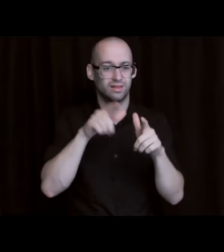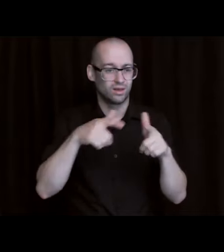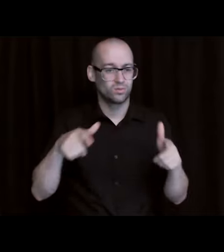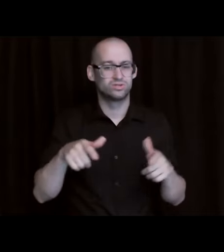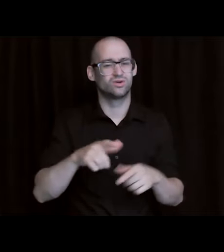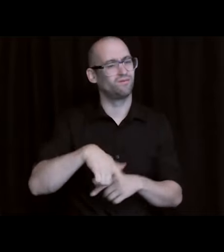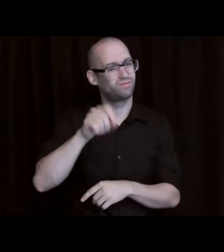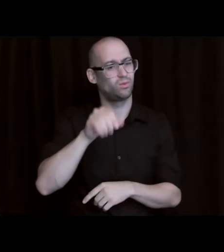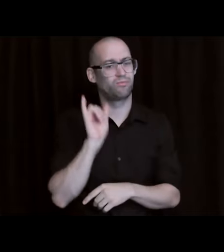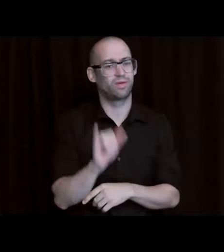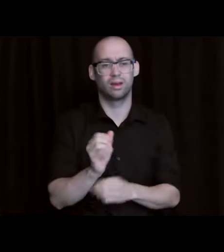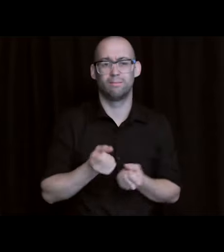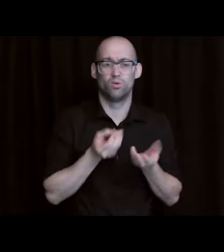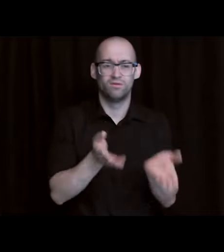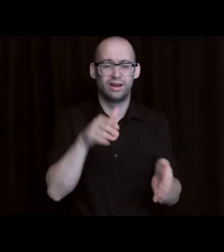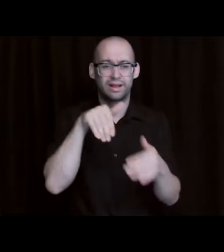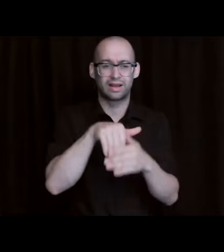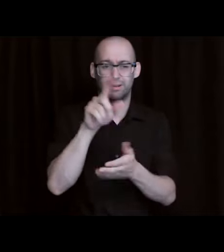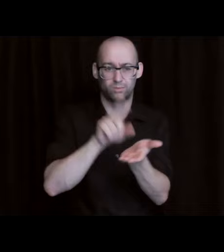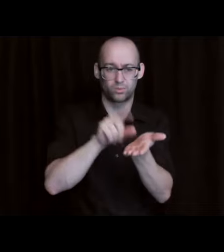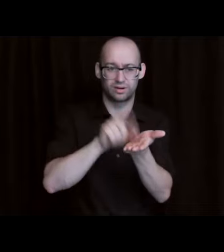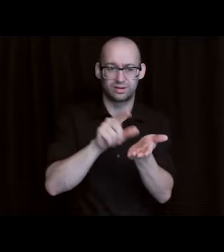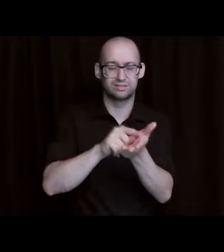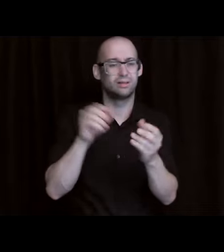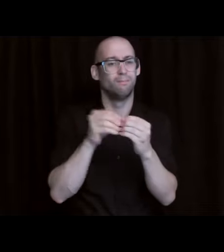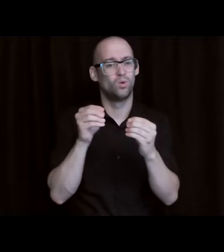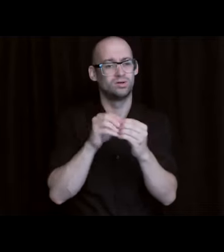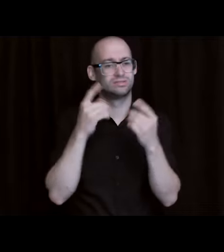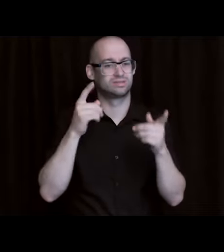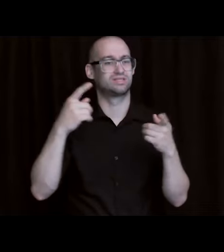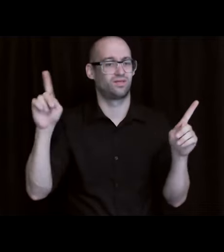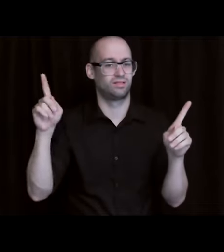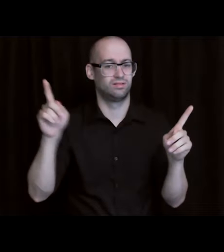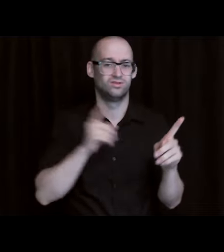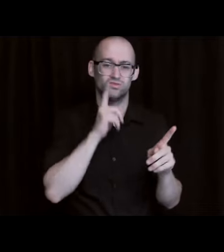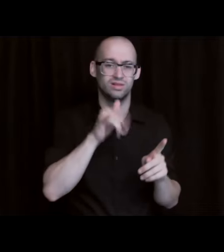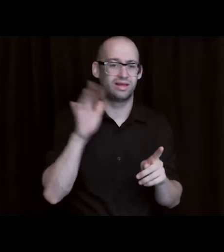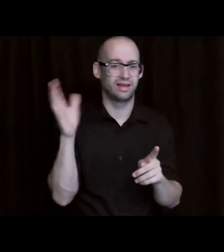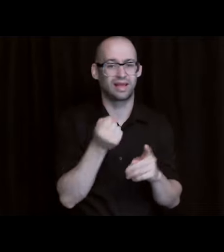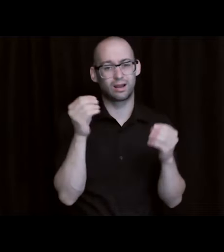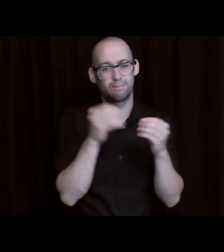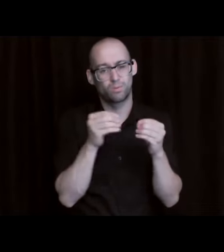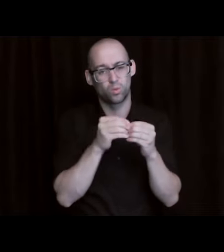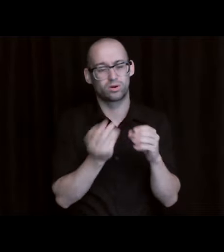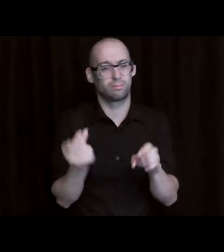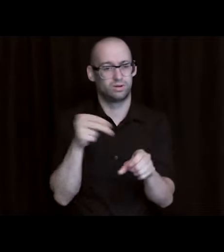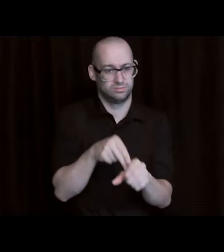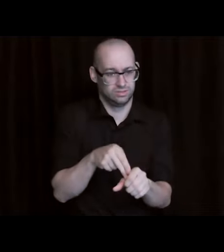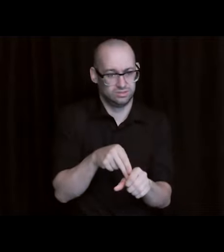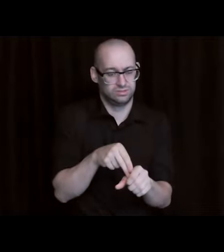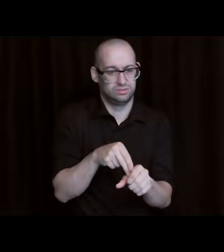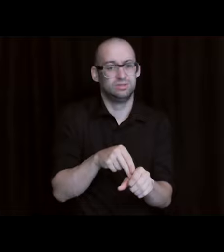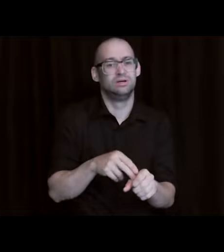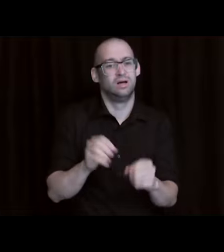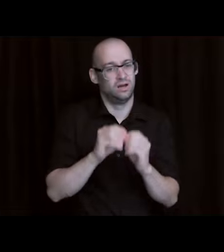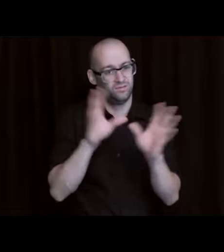have found that providing it in print is actually much more successful. You actually get a lot more, you know, participants.